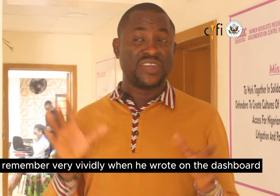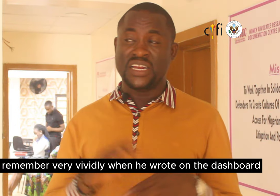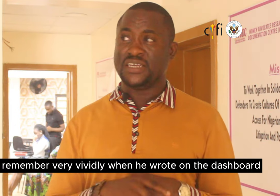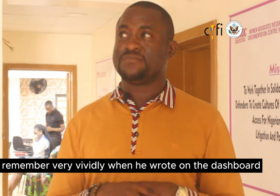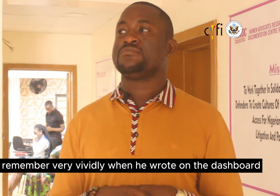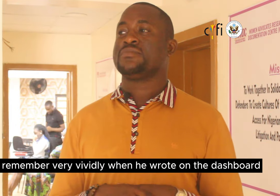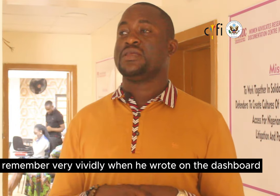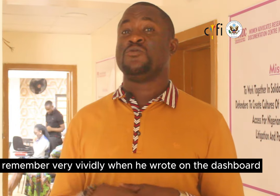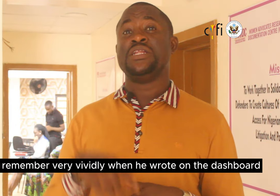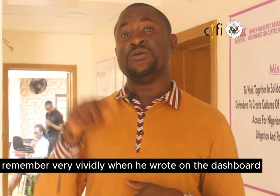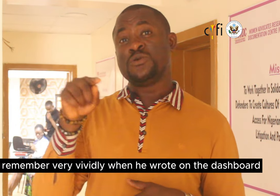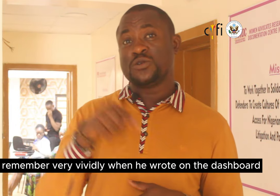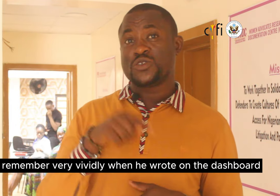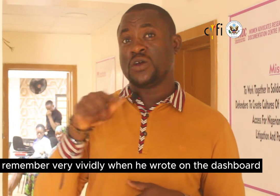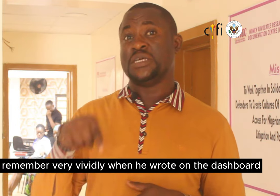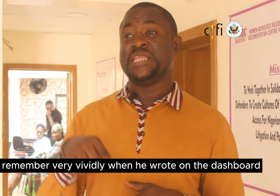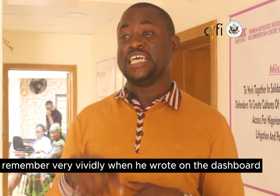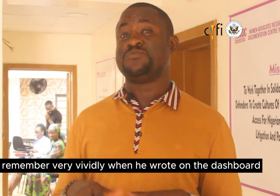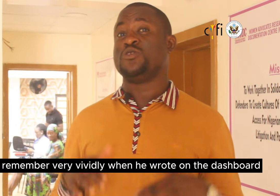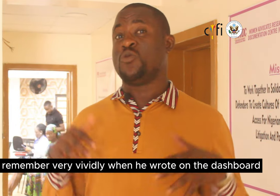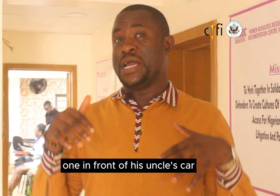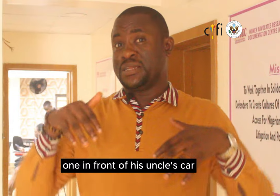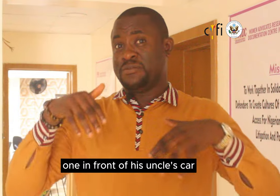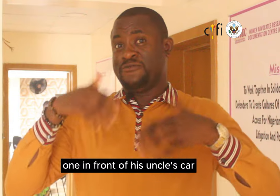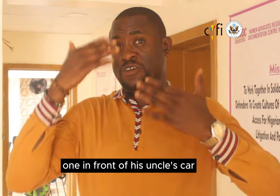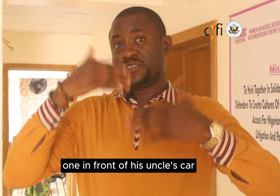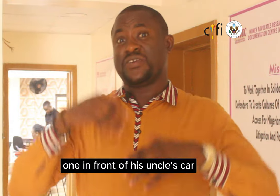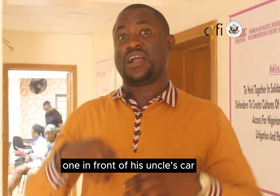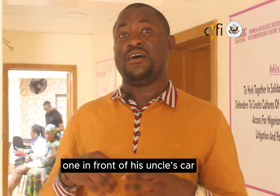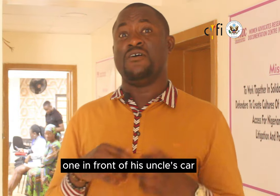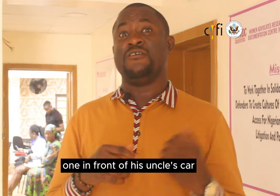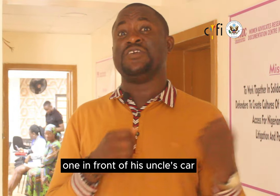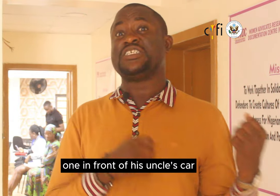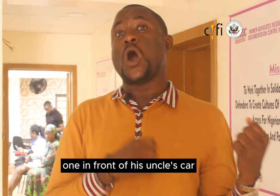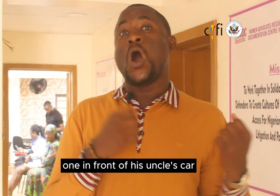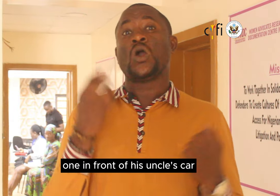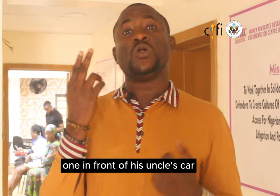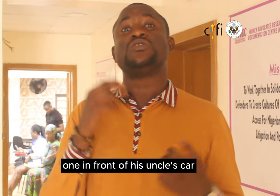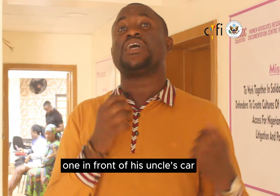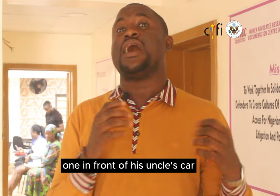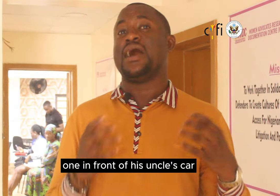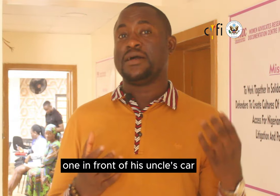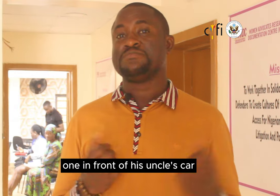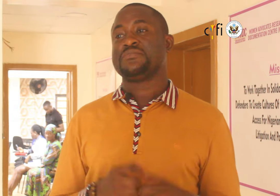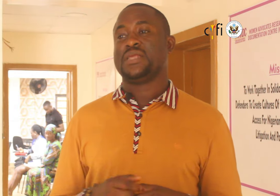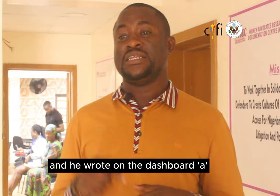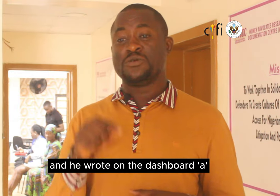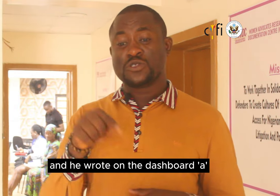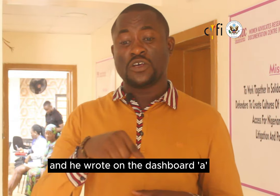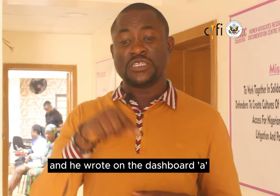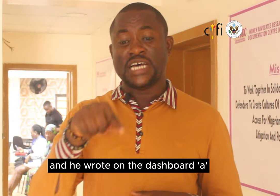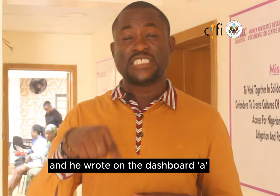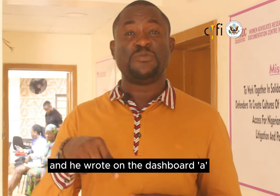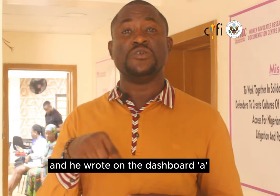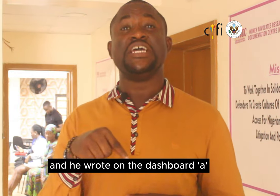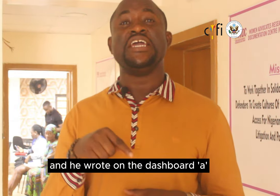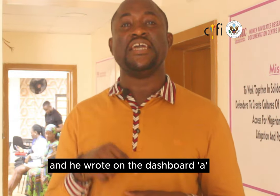vividly when he wrote on the dashboard, when in front of of his uncle's car, and he wrote on the dashboard A